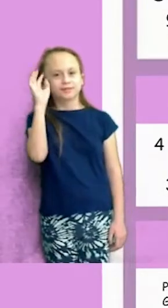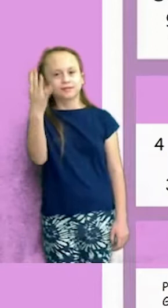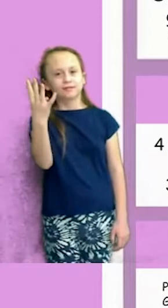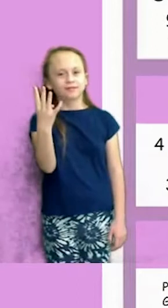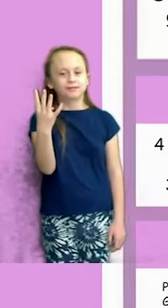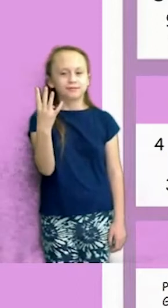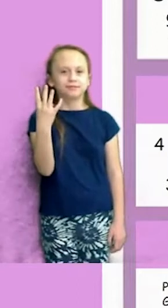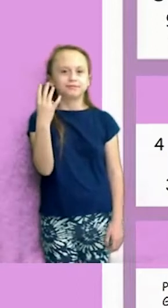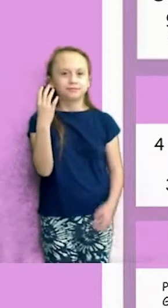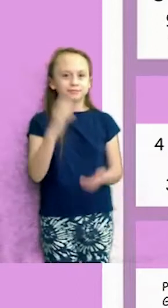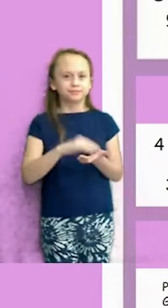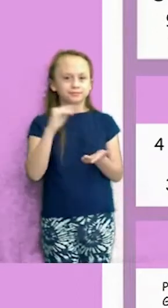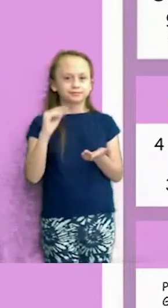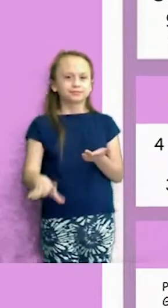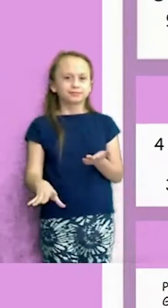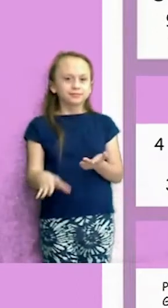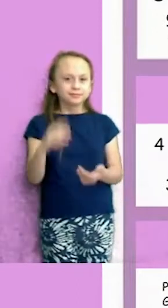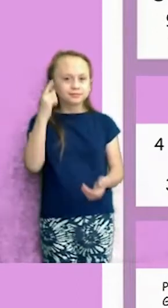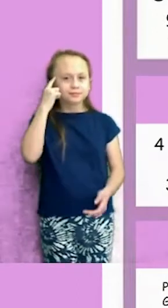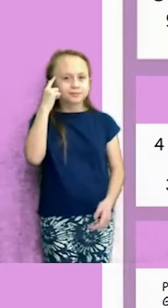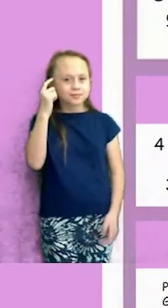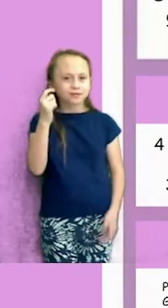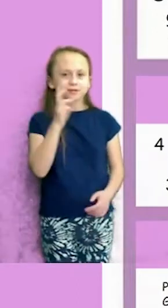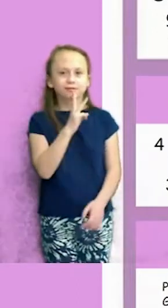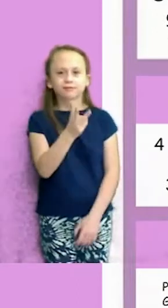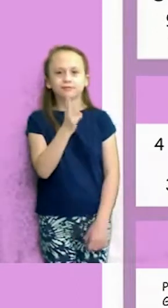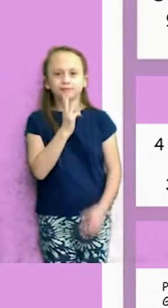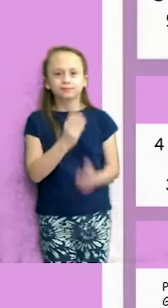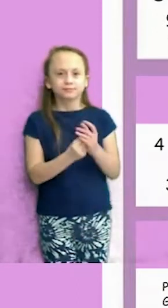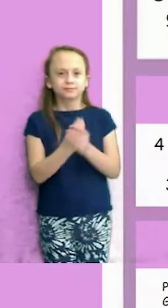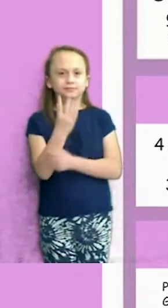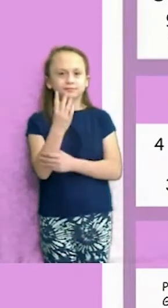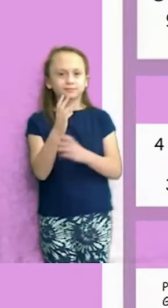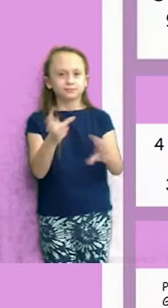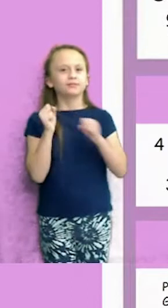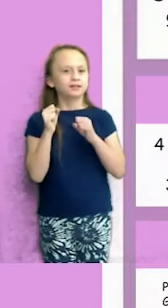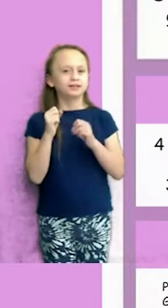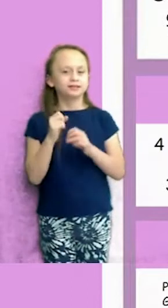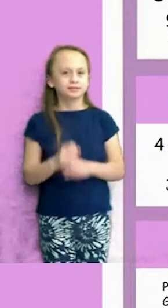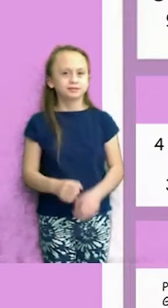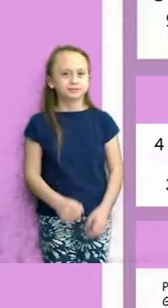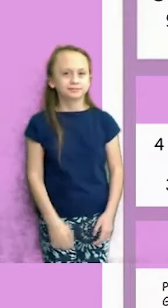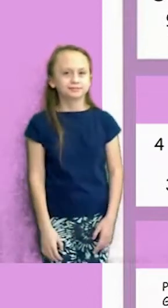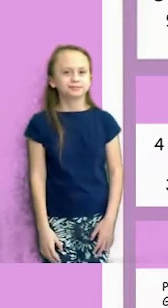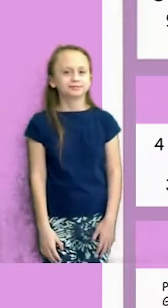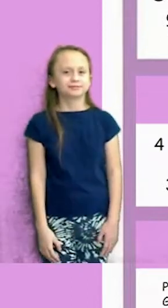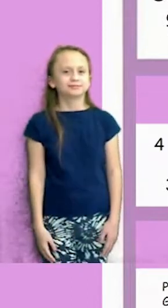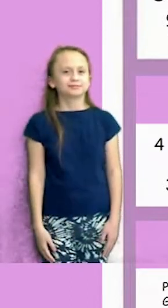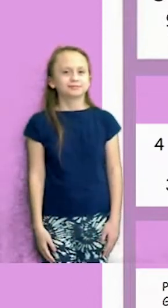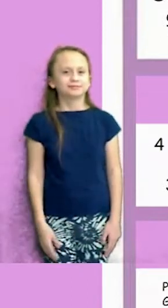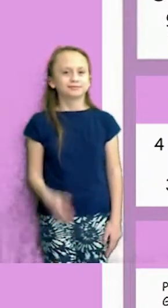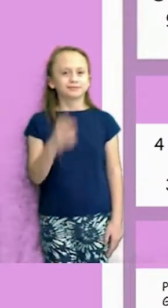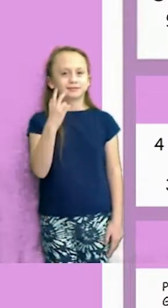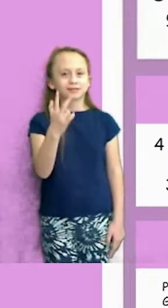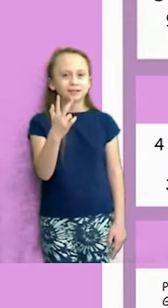Here is our hypothesis. 4 students thought pothos in water will grow